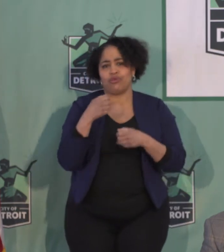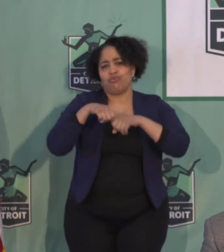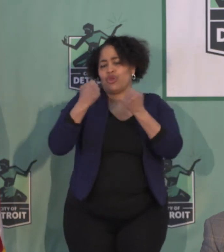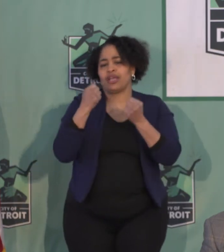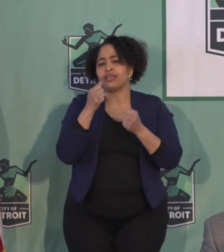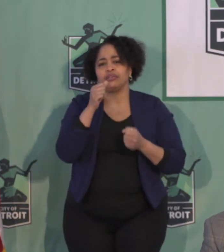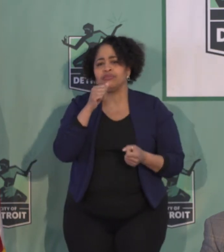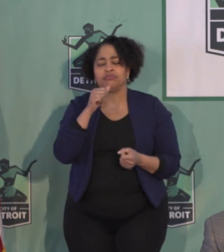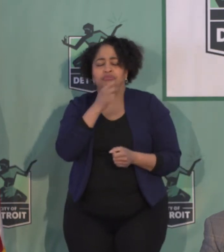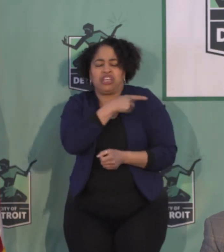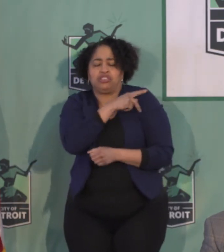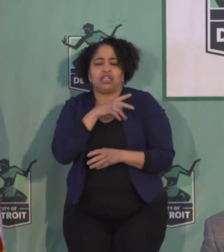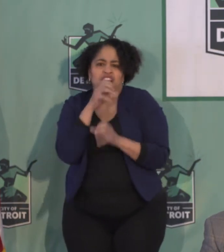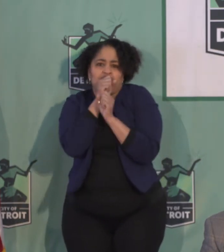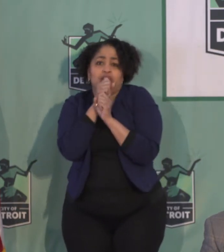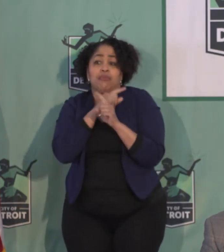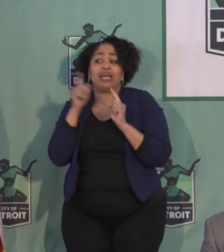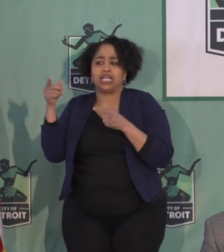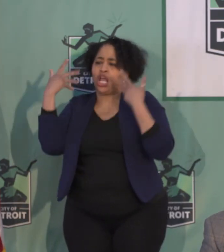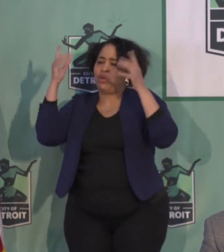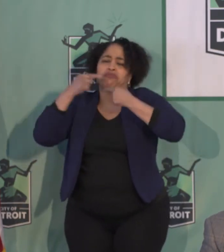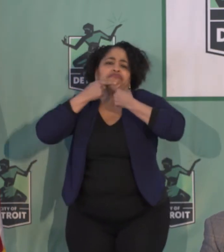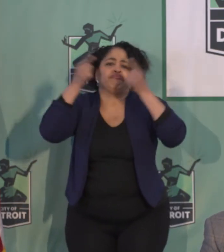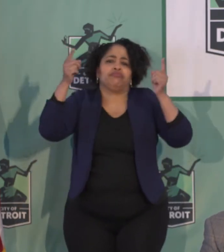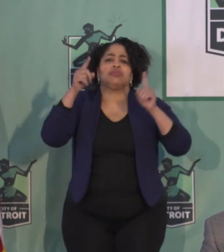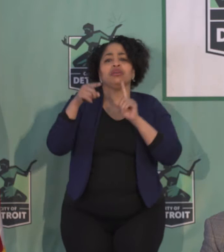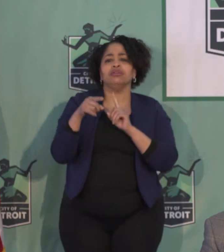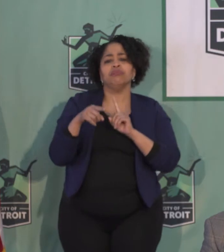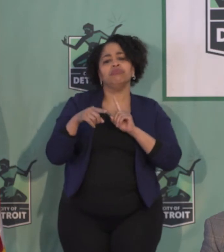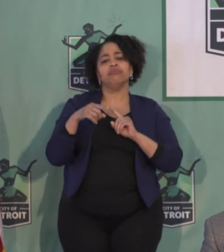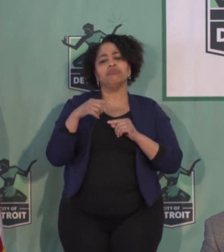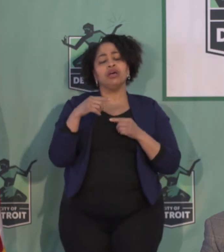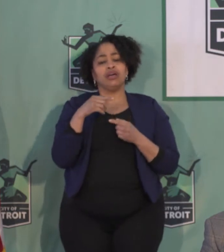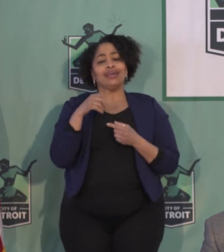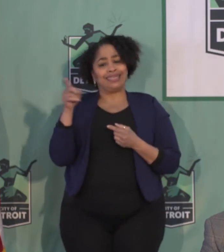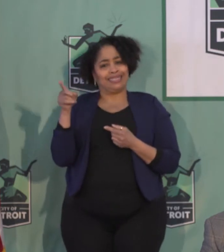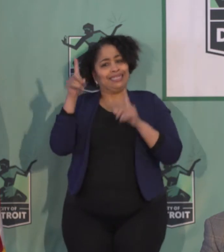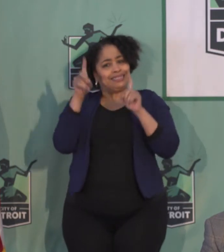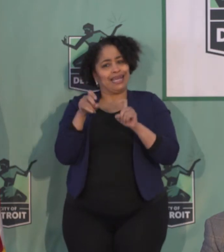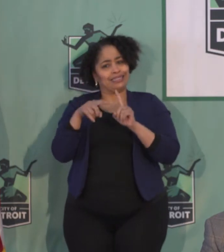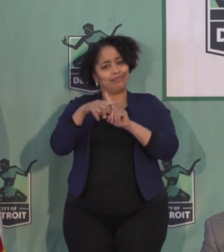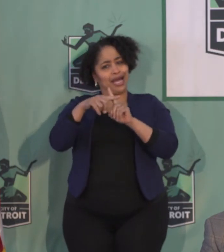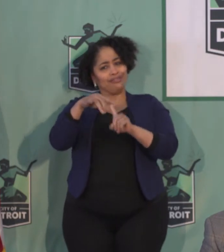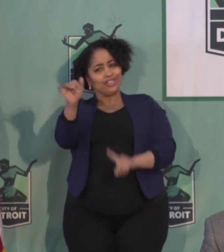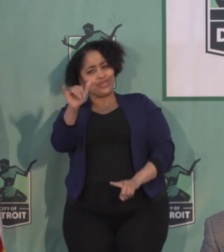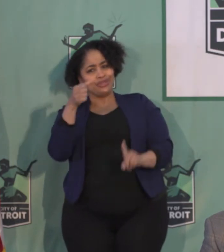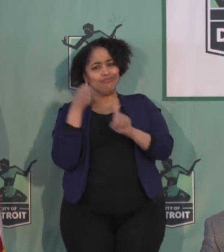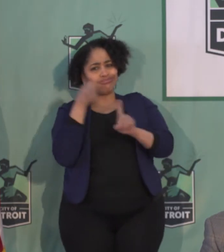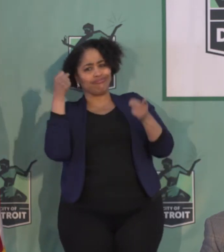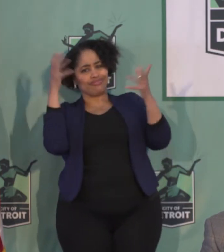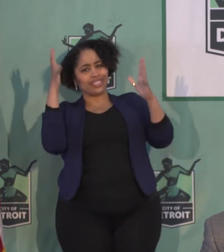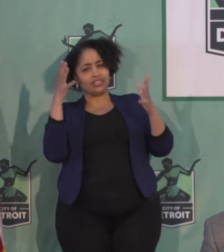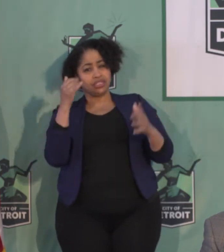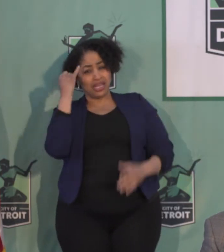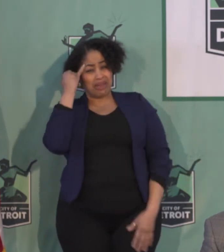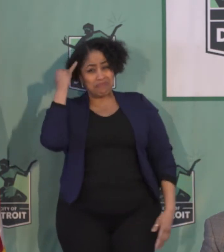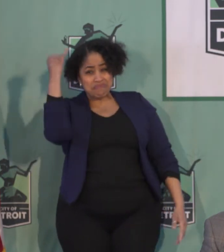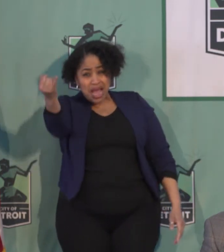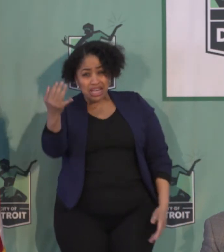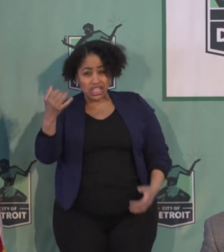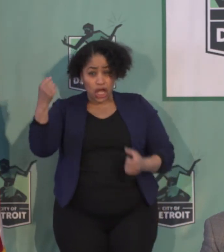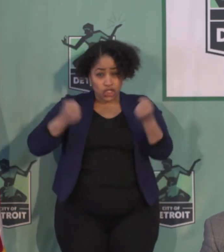but he has said this publicly already. He tested positive. So imagine the drivers getting hit with that